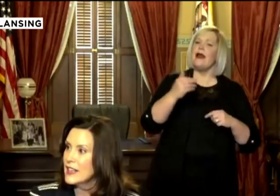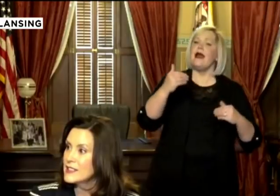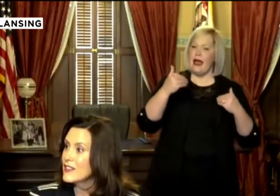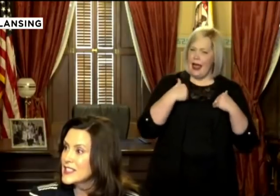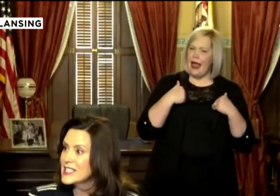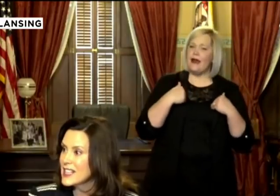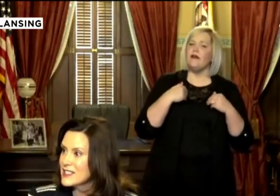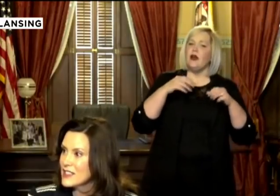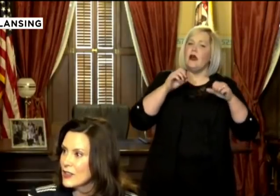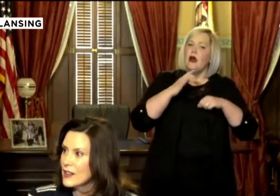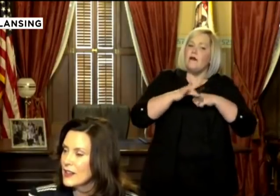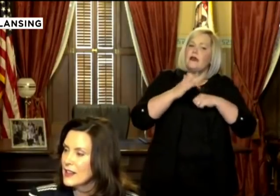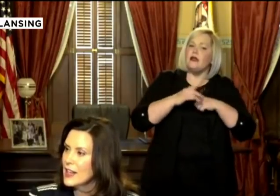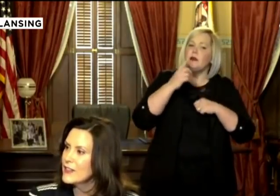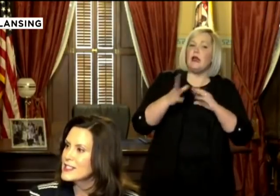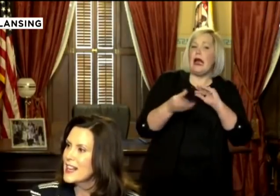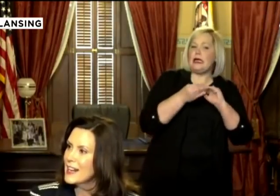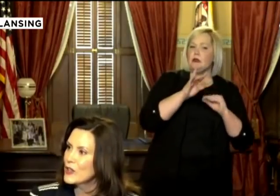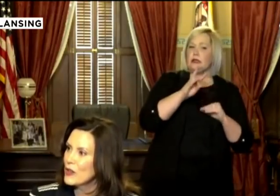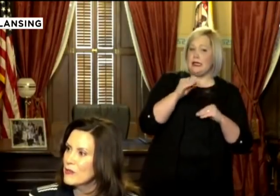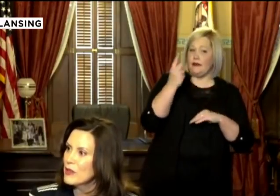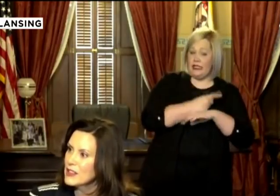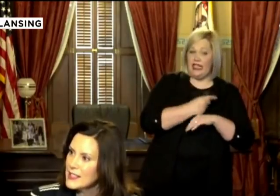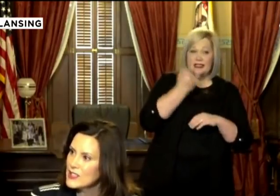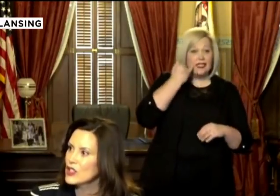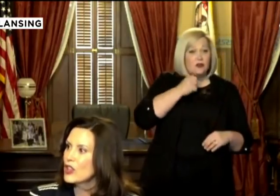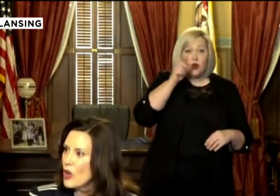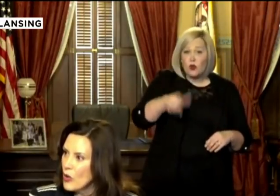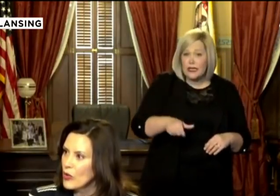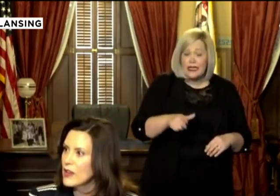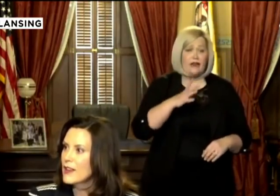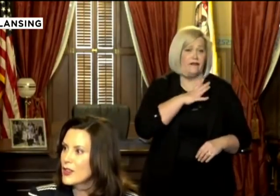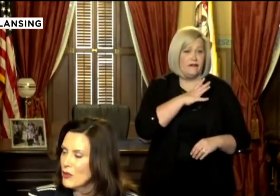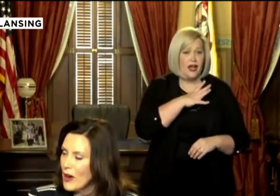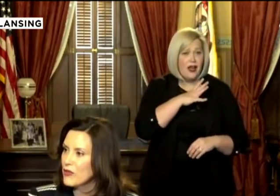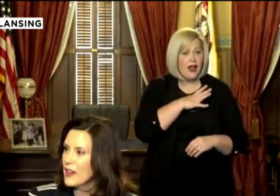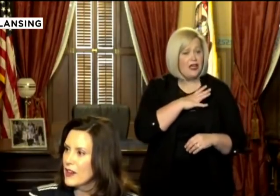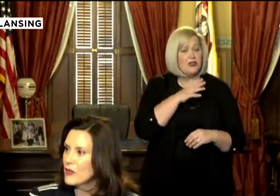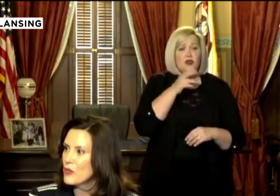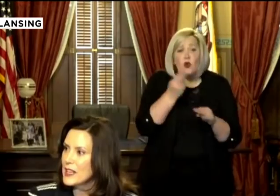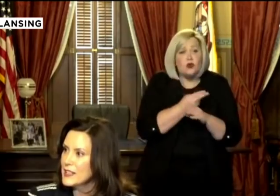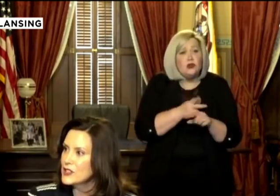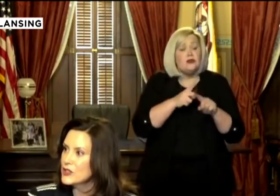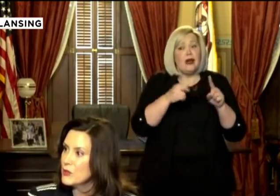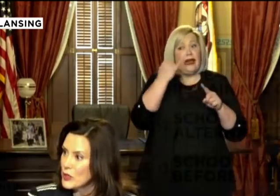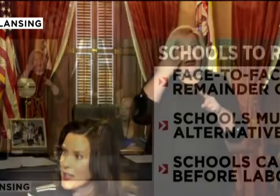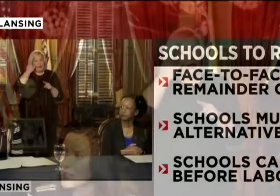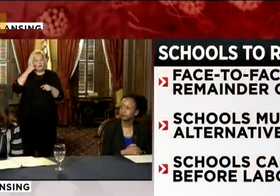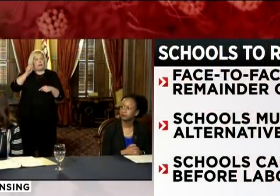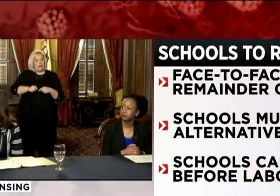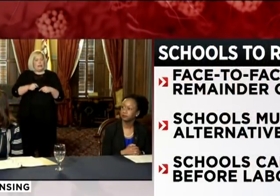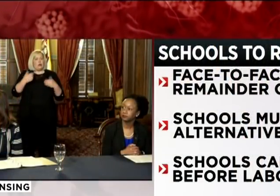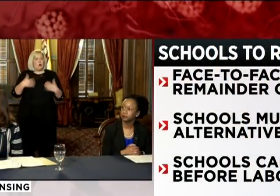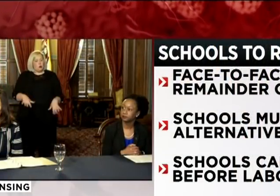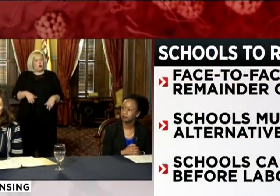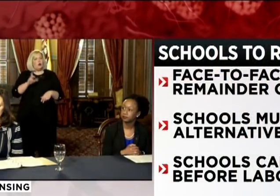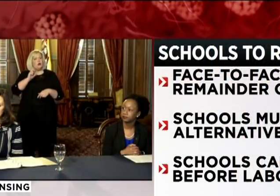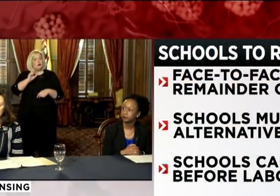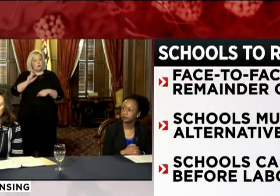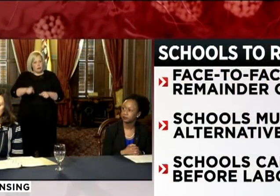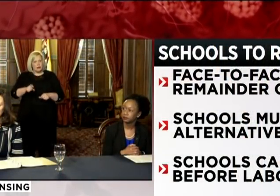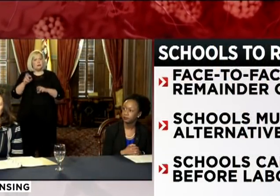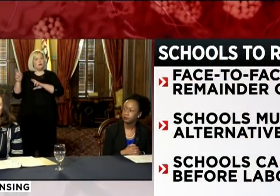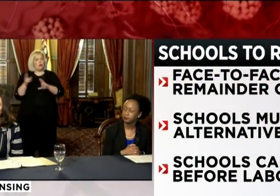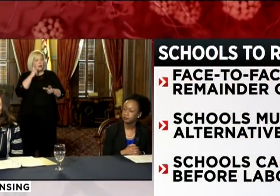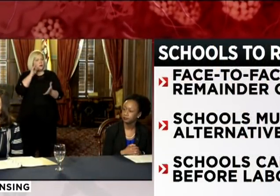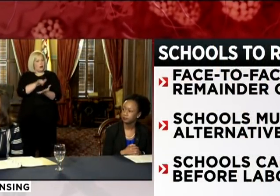as 70 days if it's necessary. If it's not, great, but let's go the route that we need to protect people.